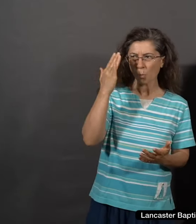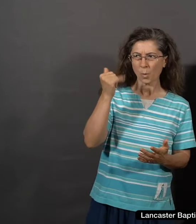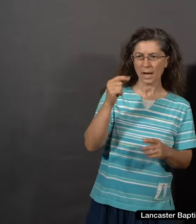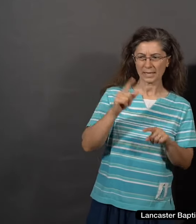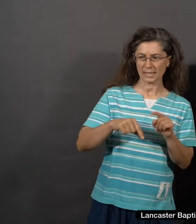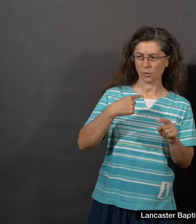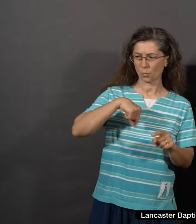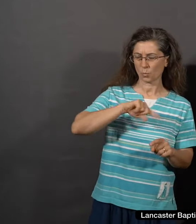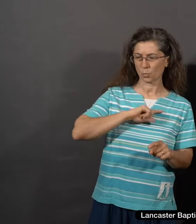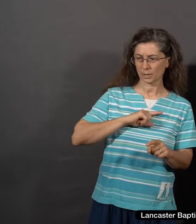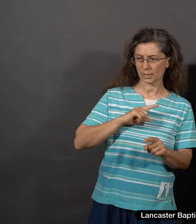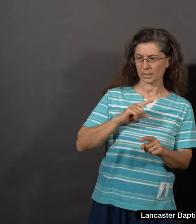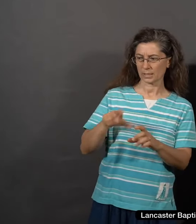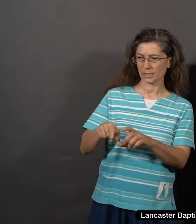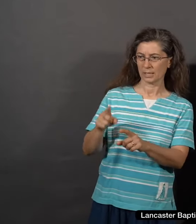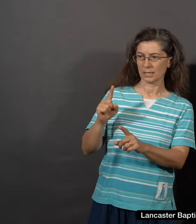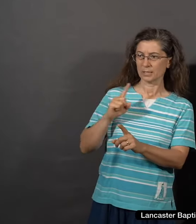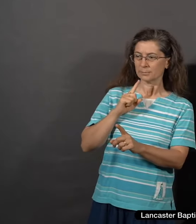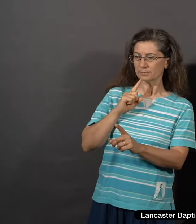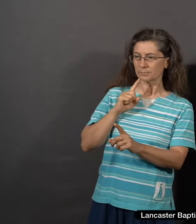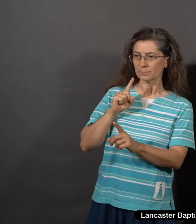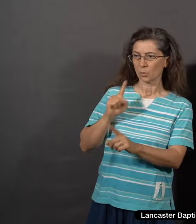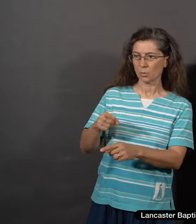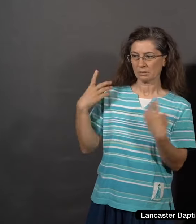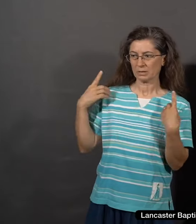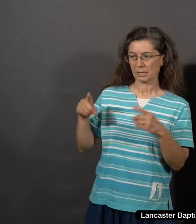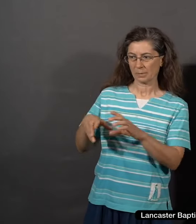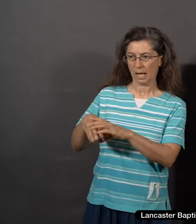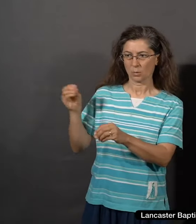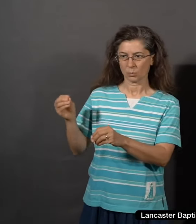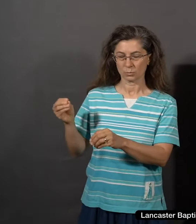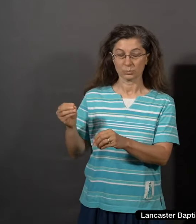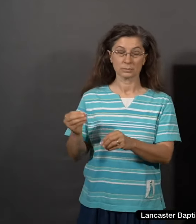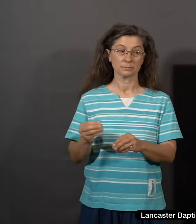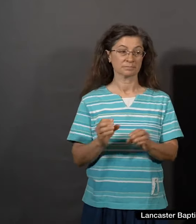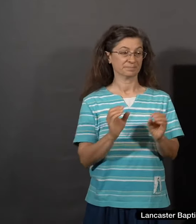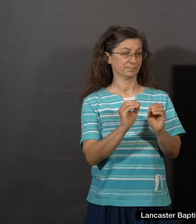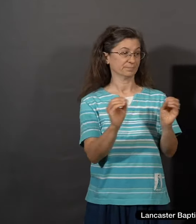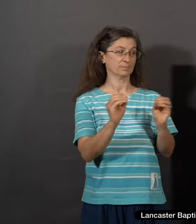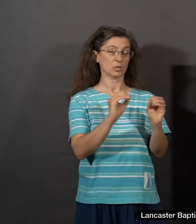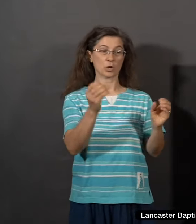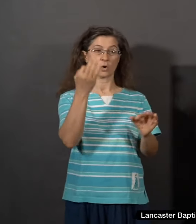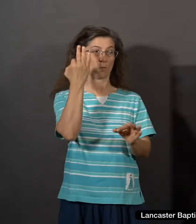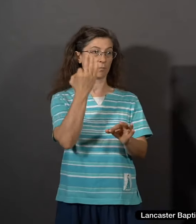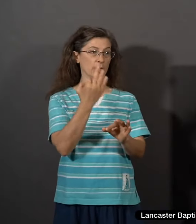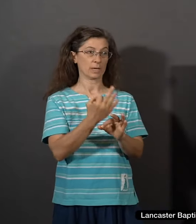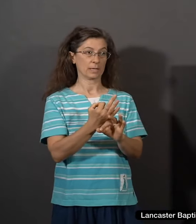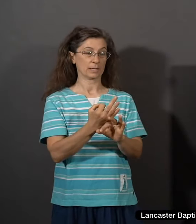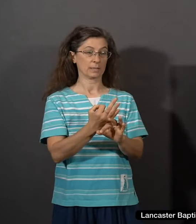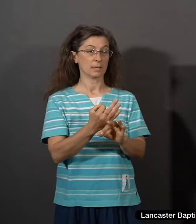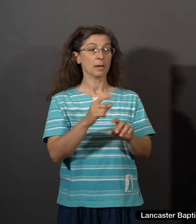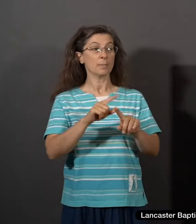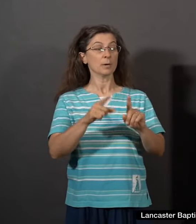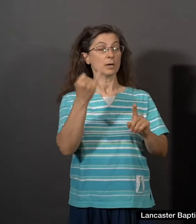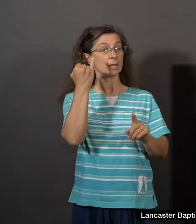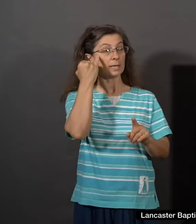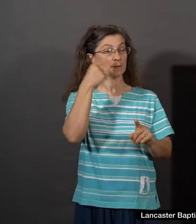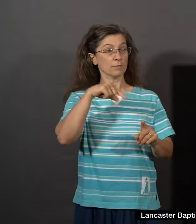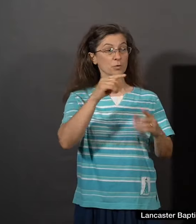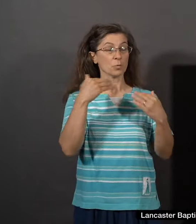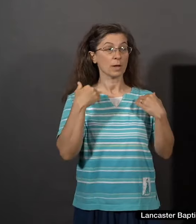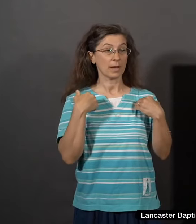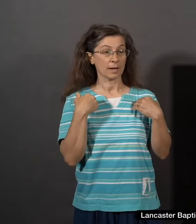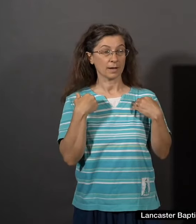because of your unbelief for verily i say unto you if you have faith as a grain of a mustard seed you shall say unto this mountain remove